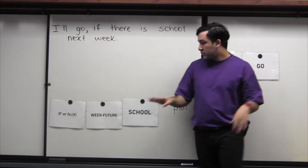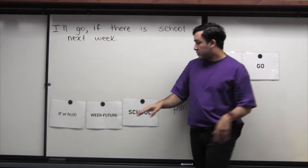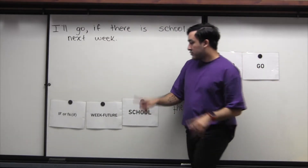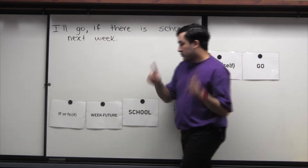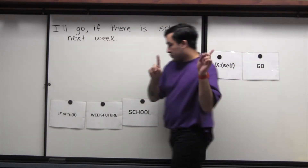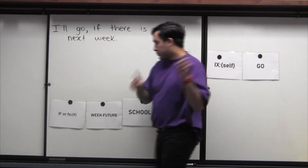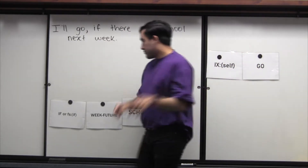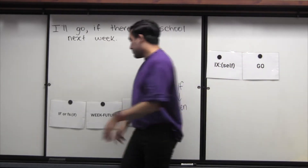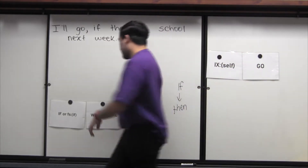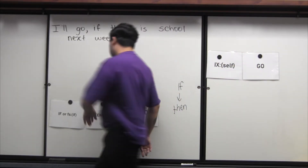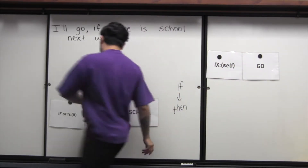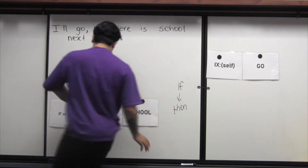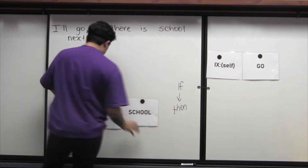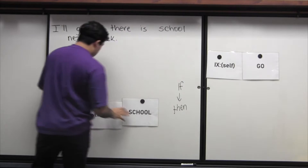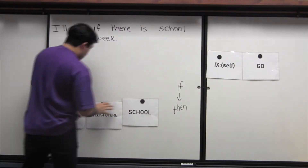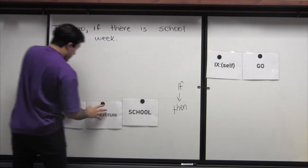is no sign for then. So